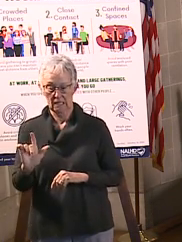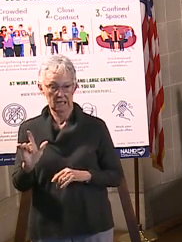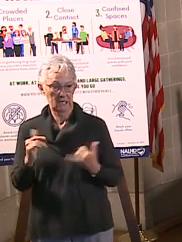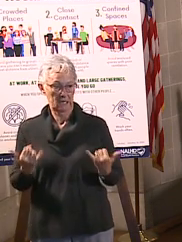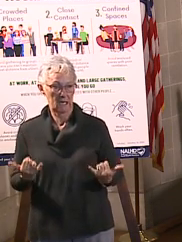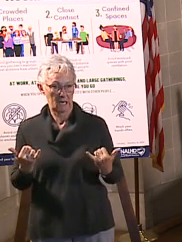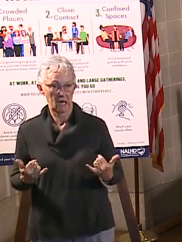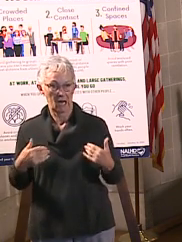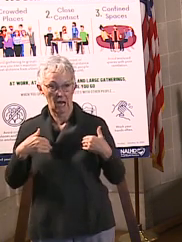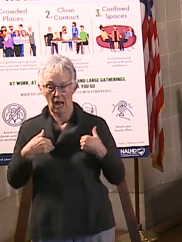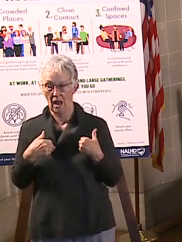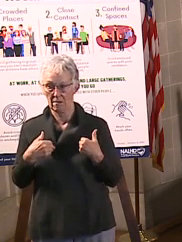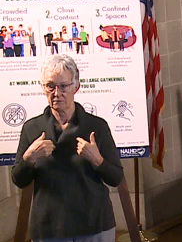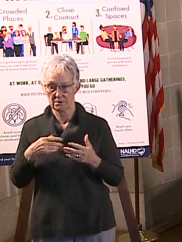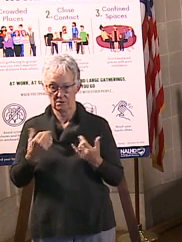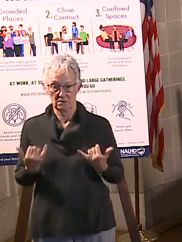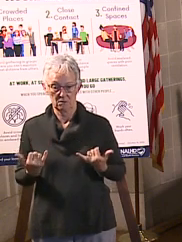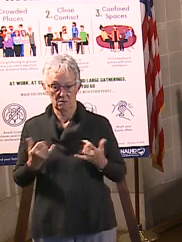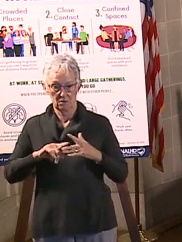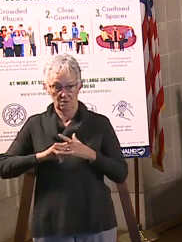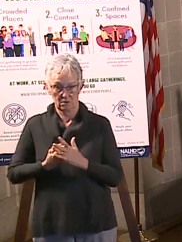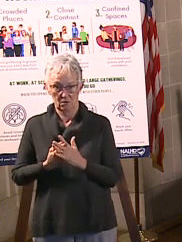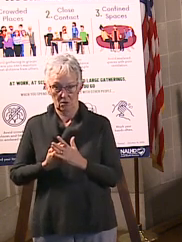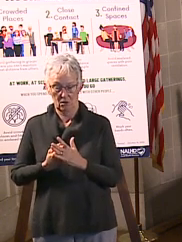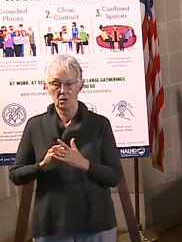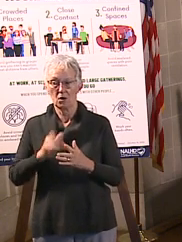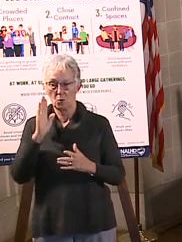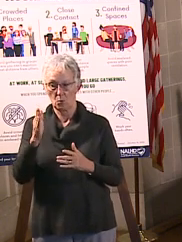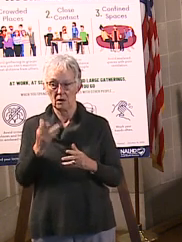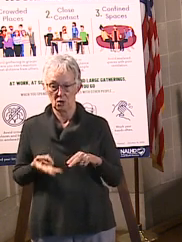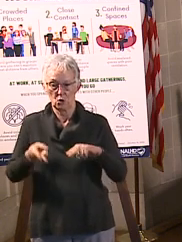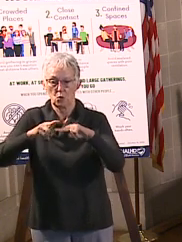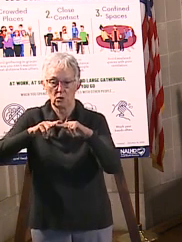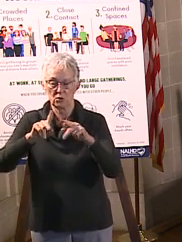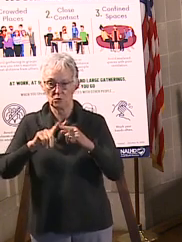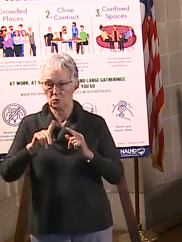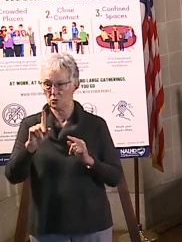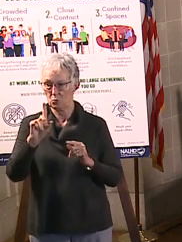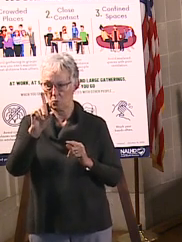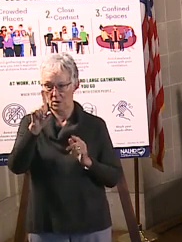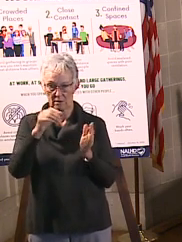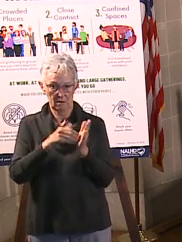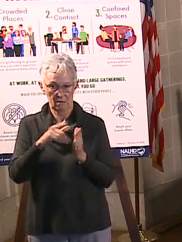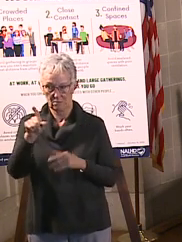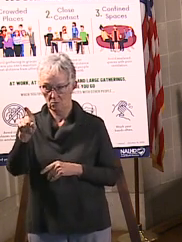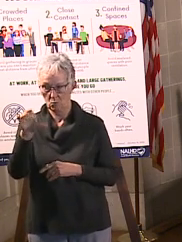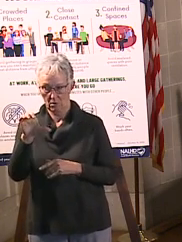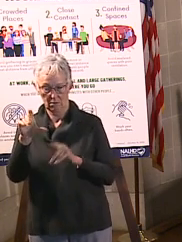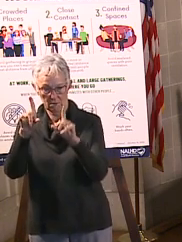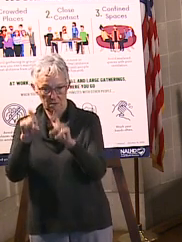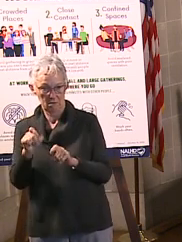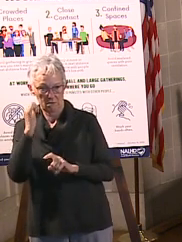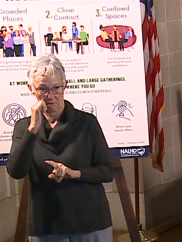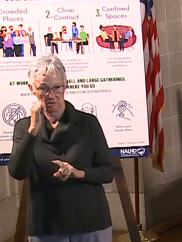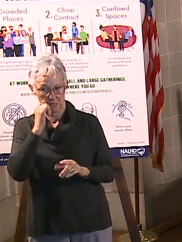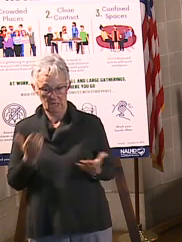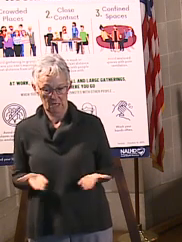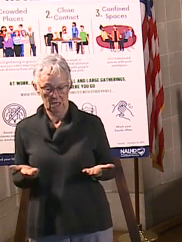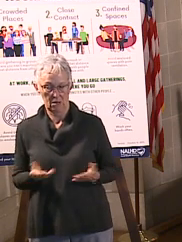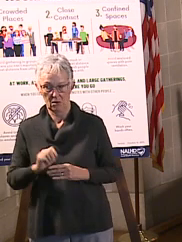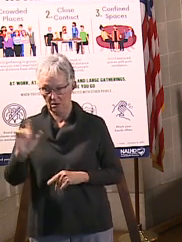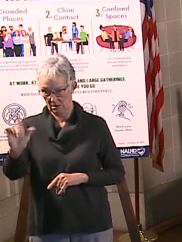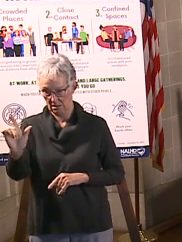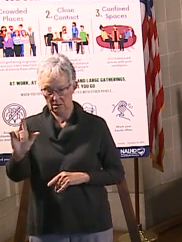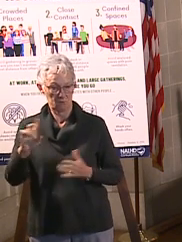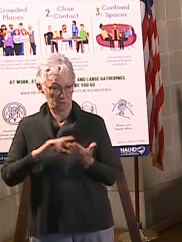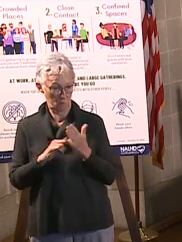will be able to, starting today, take Lincoln up to 1,100 scheduled tests per day. So Lincoln will have more